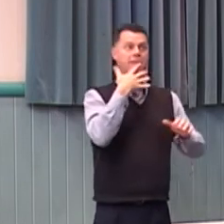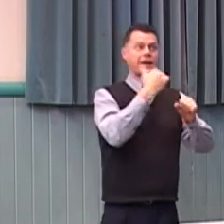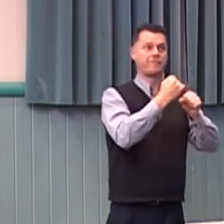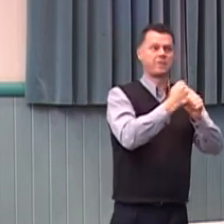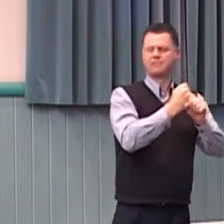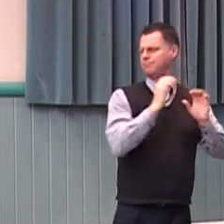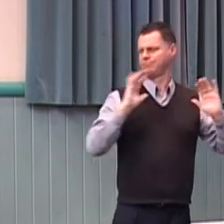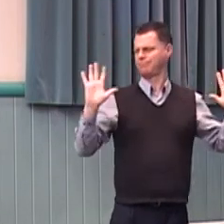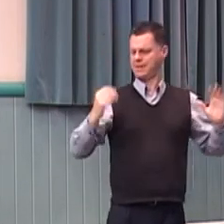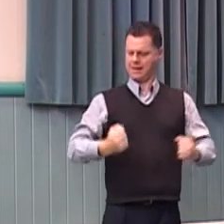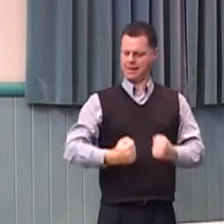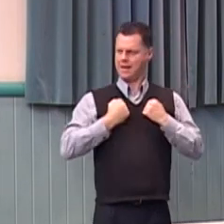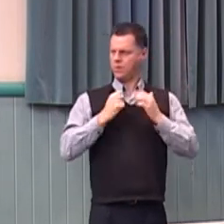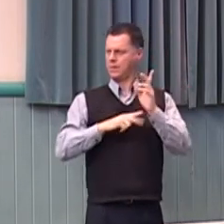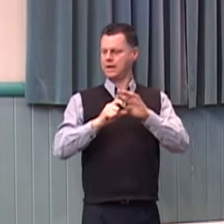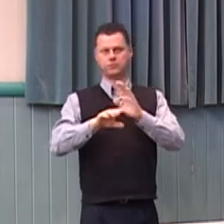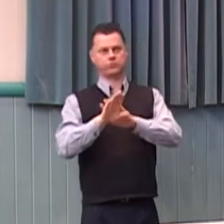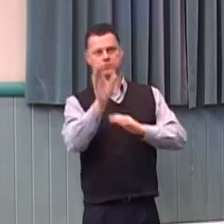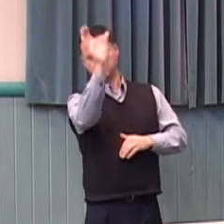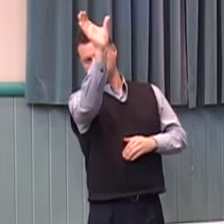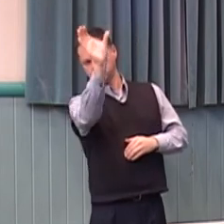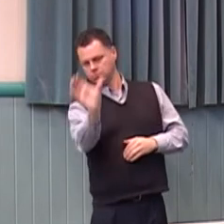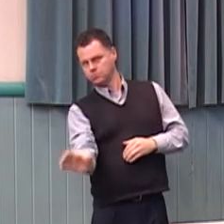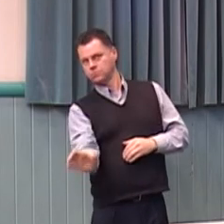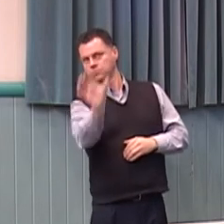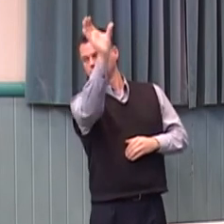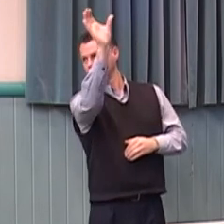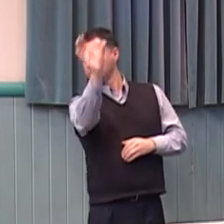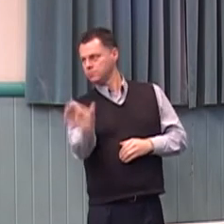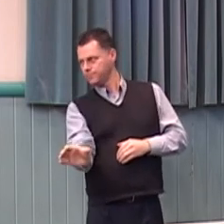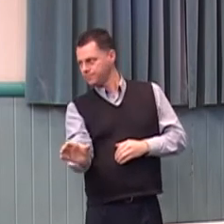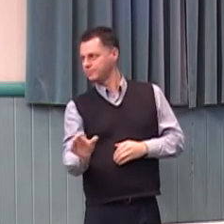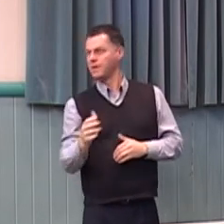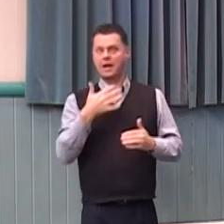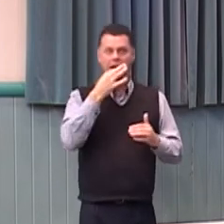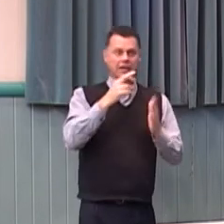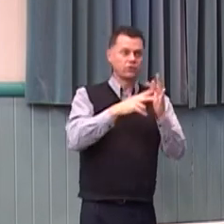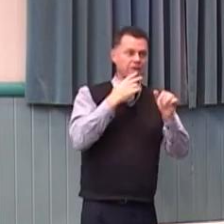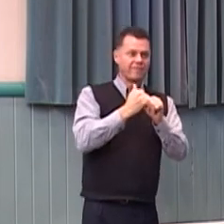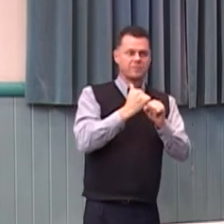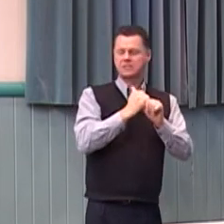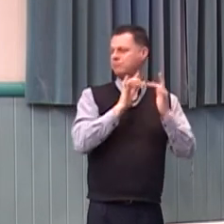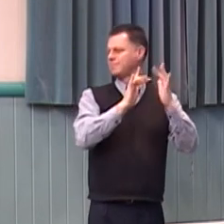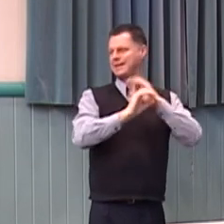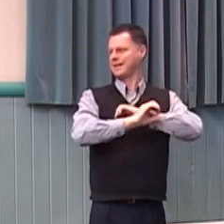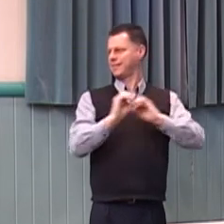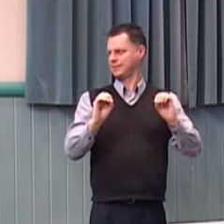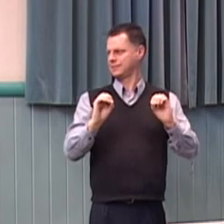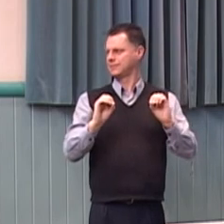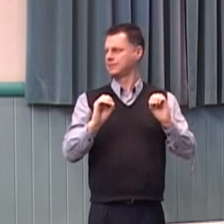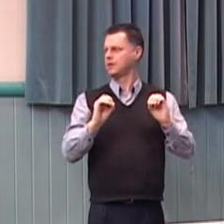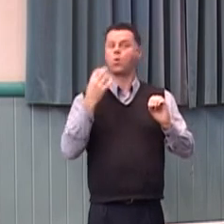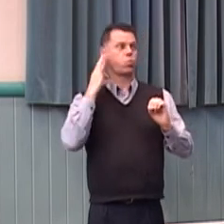as the owner of the land and without needing to consult with the state government